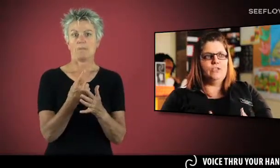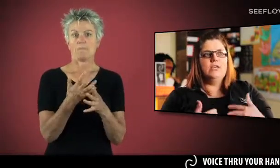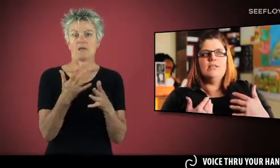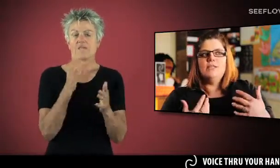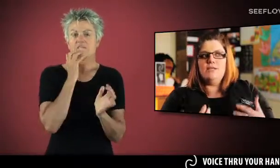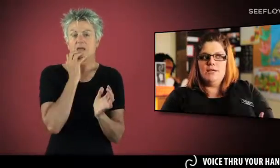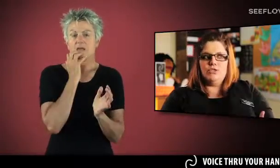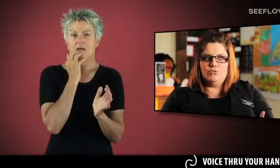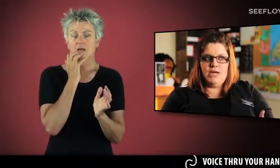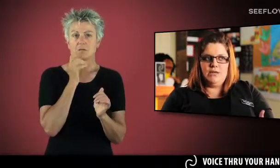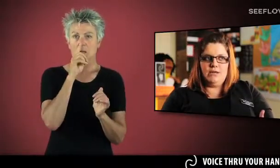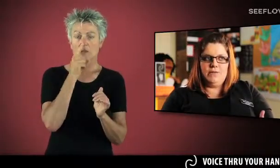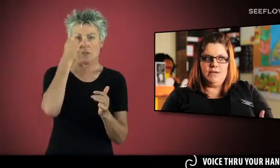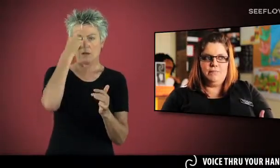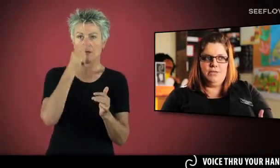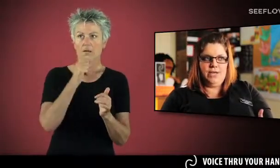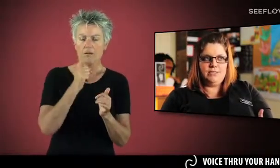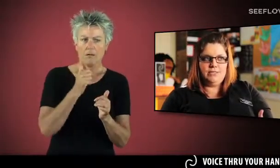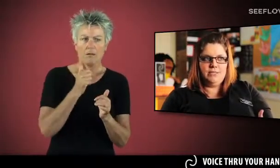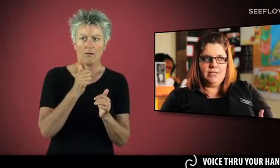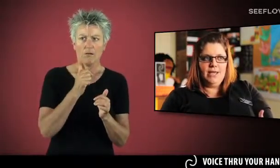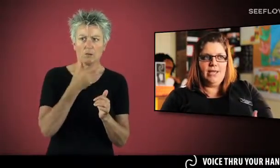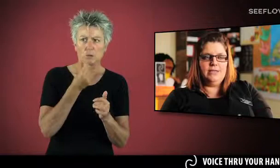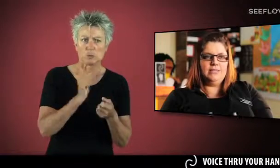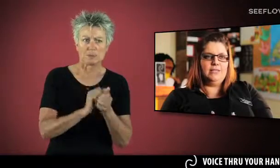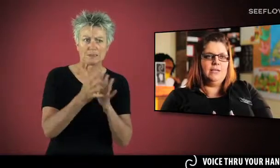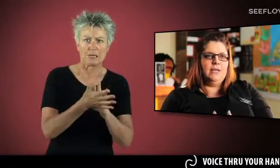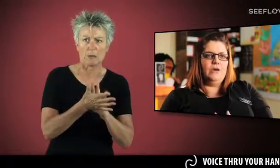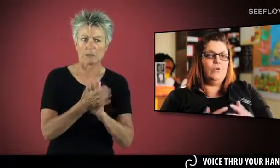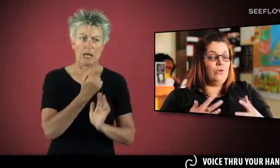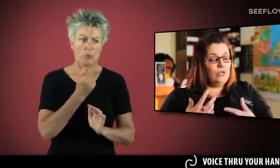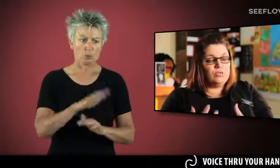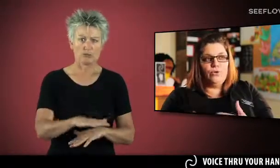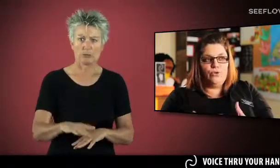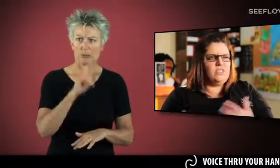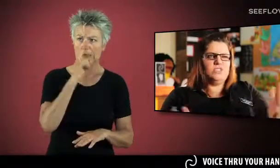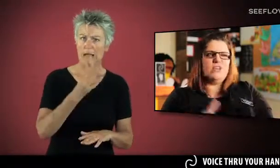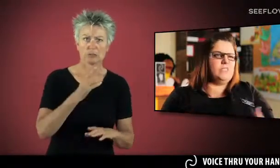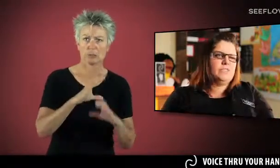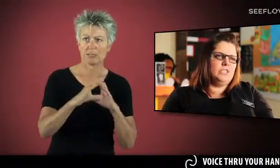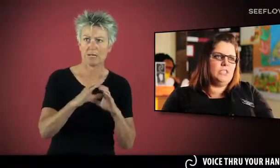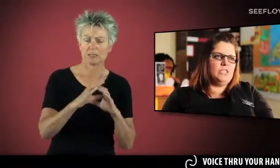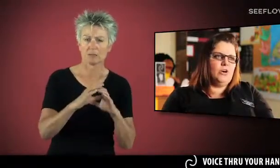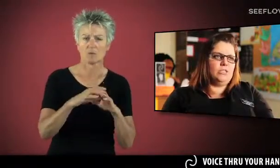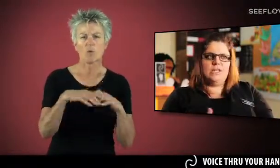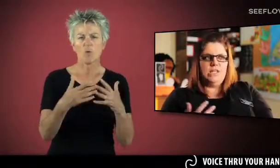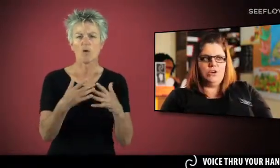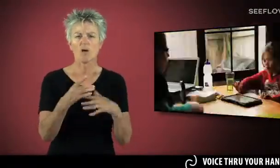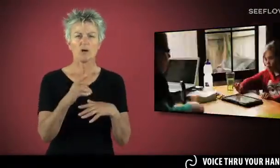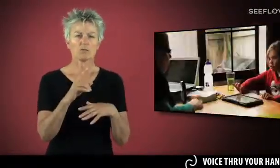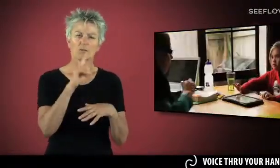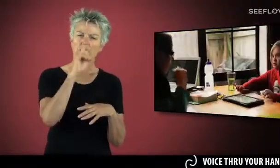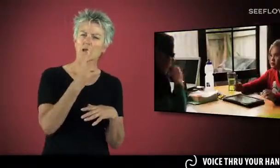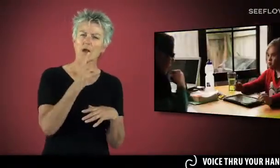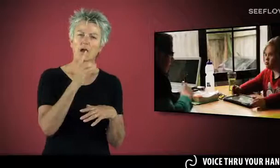Sign Language, then our children aren't going to be able to communicate and or not use their words, because it's going to be so much easier to sign, so then they're not